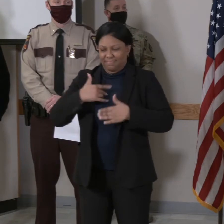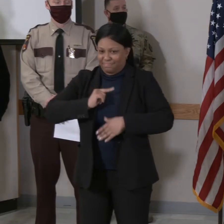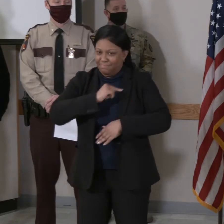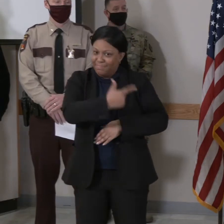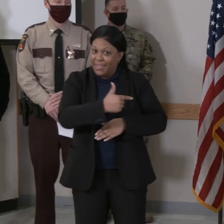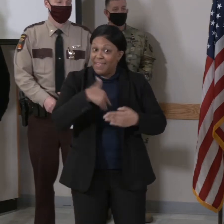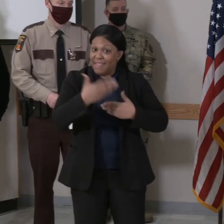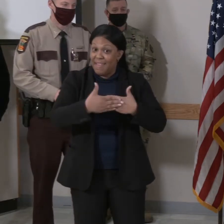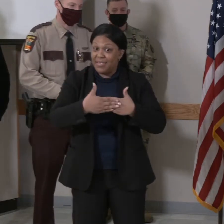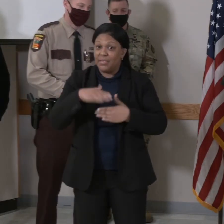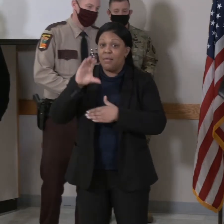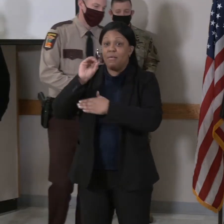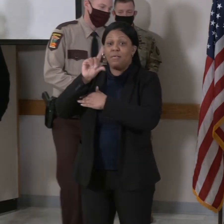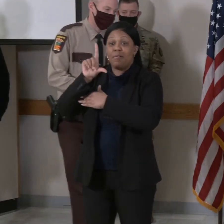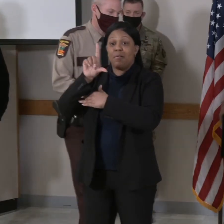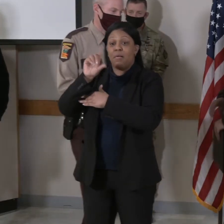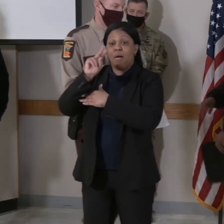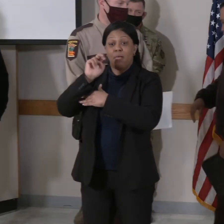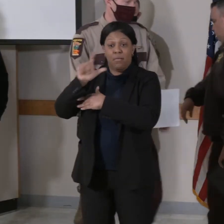Langer.